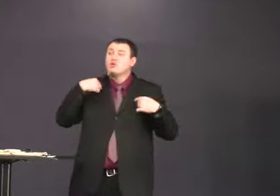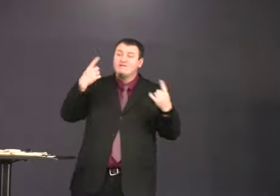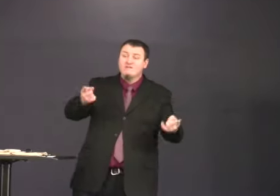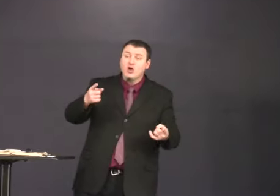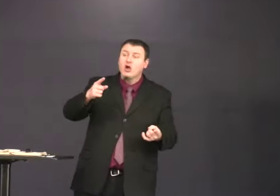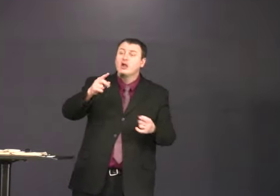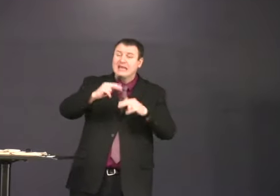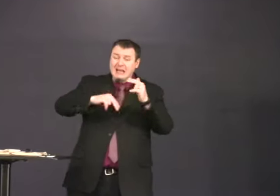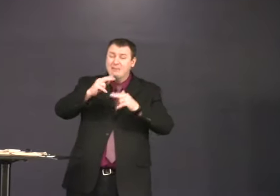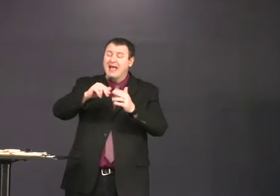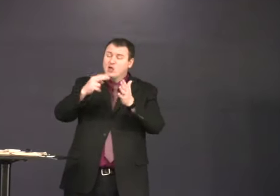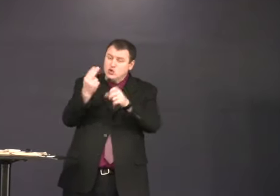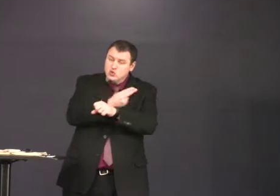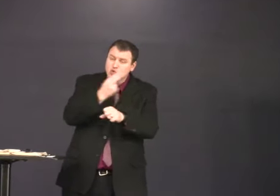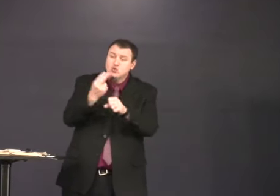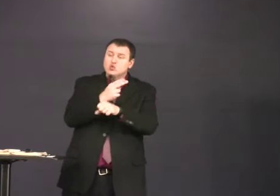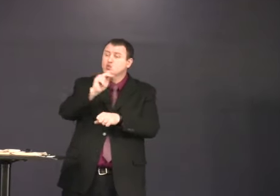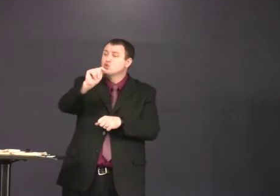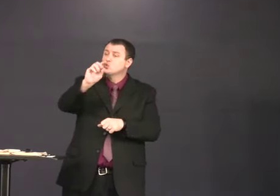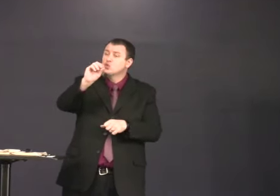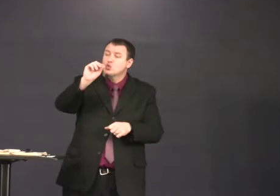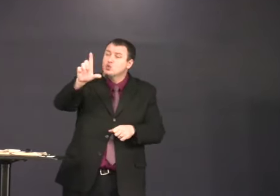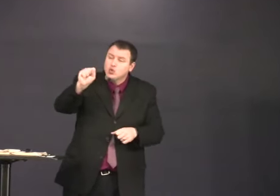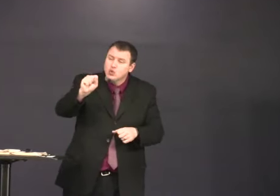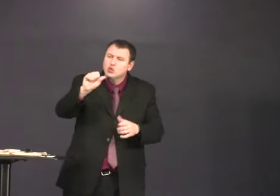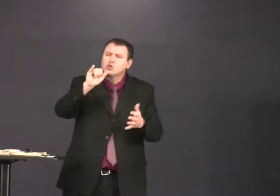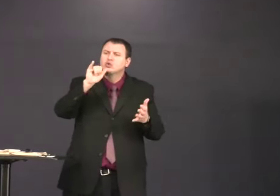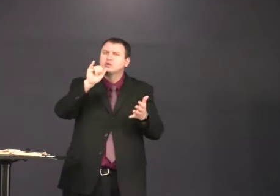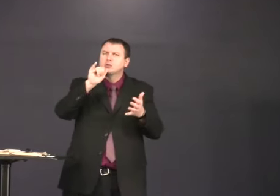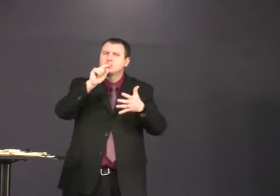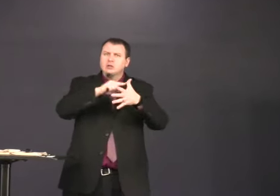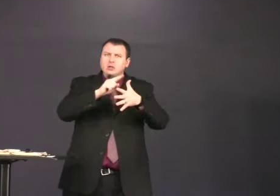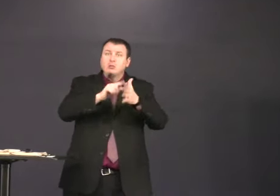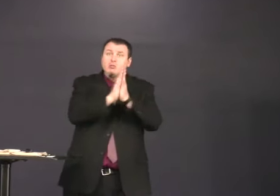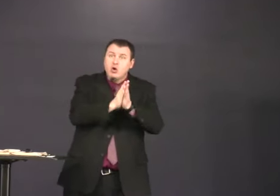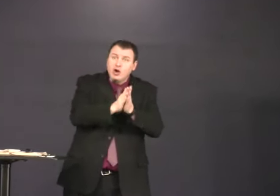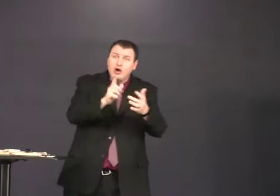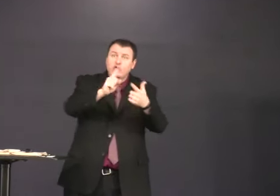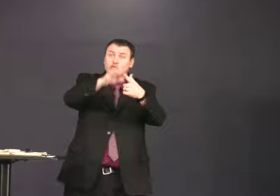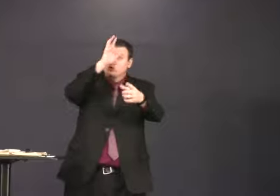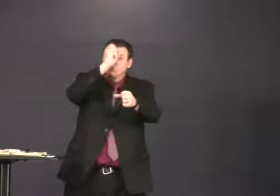So far, these are the tools